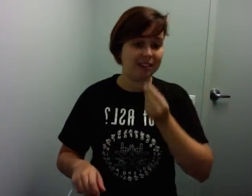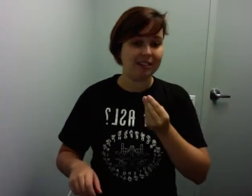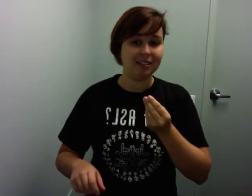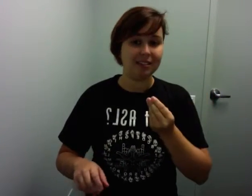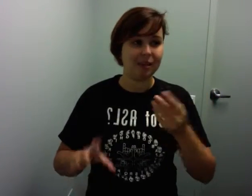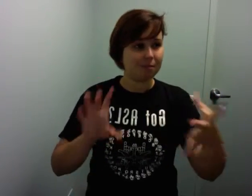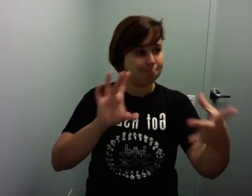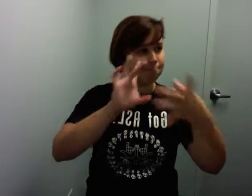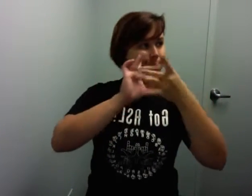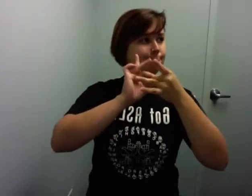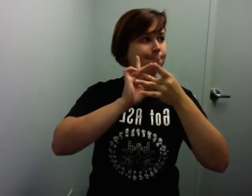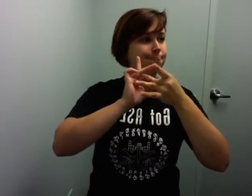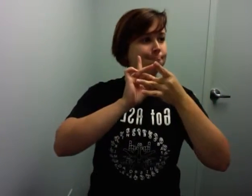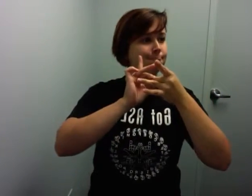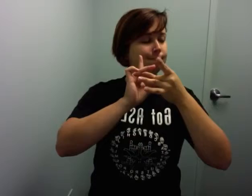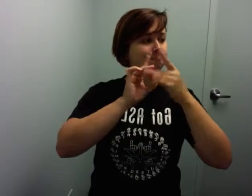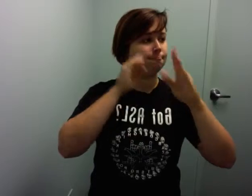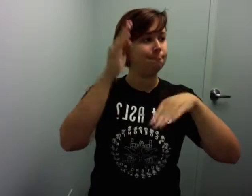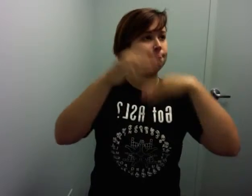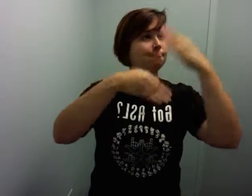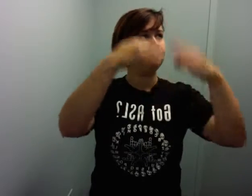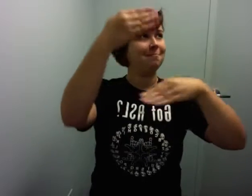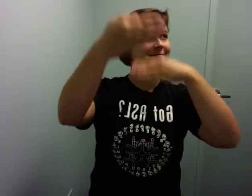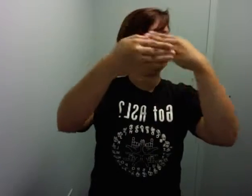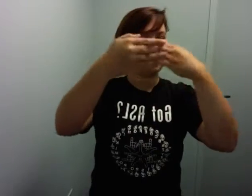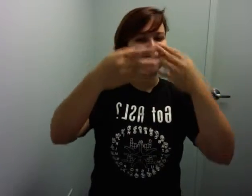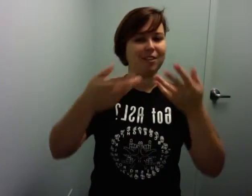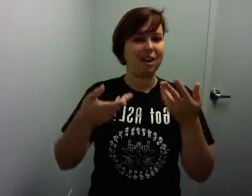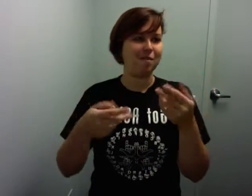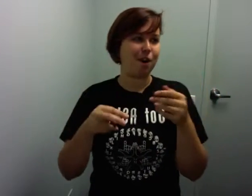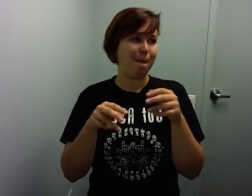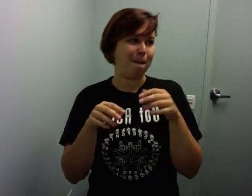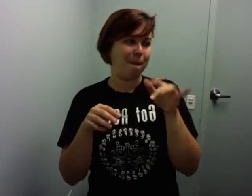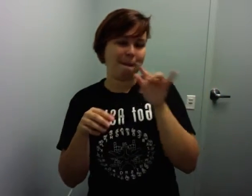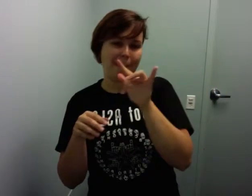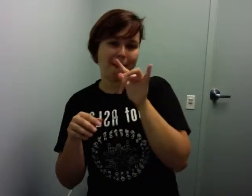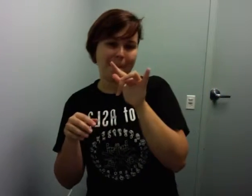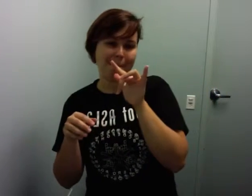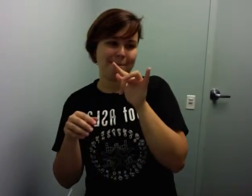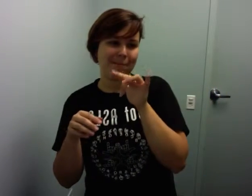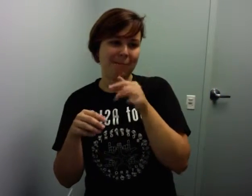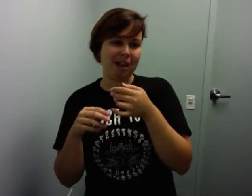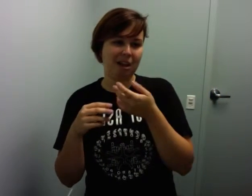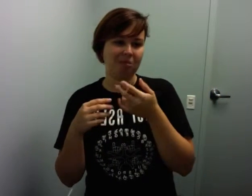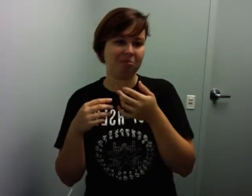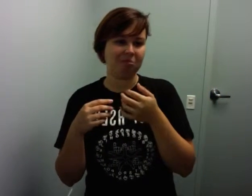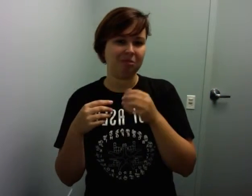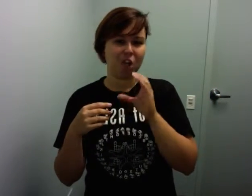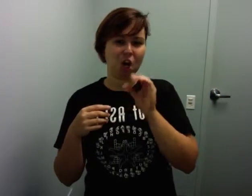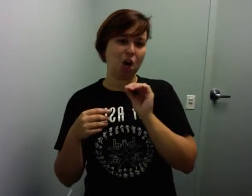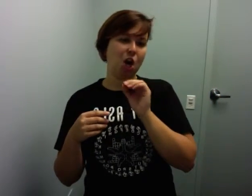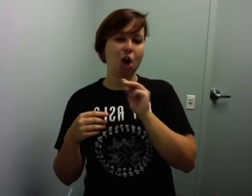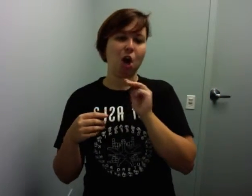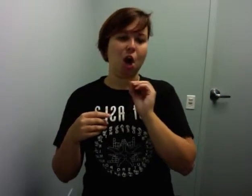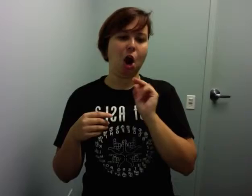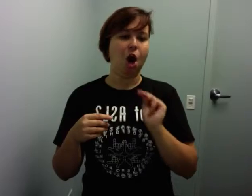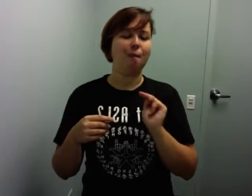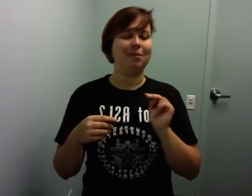from economy to business class, the equivalent of. It's not even an upgrade from economy to first class. The critical thing